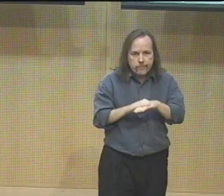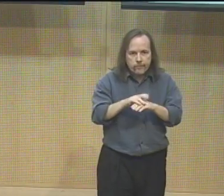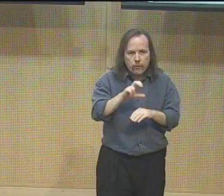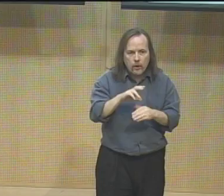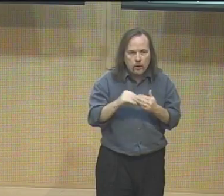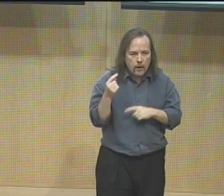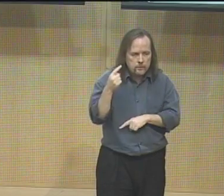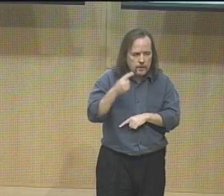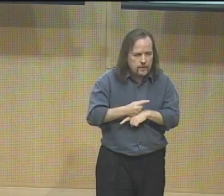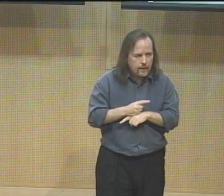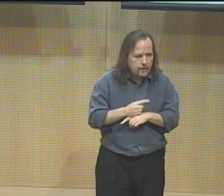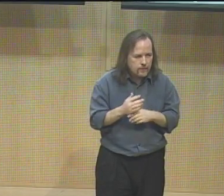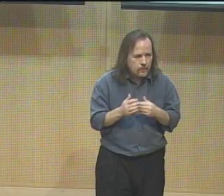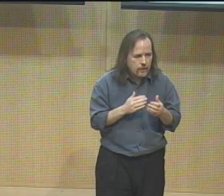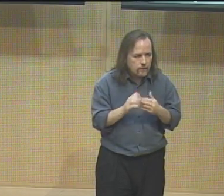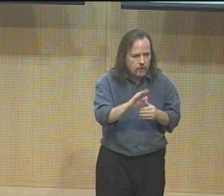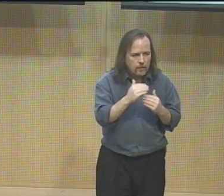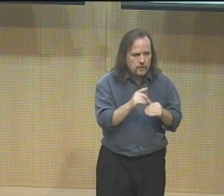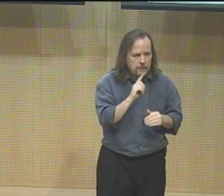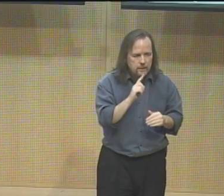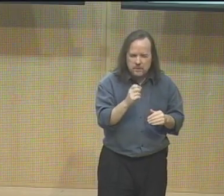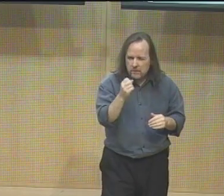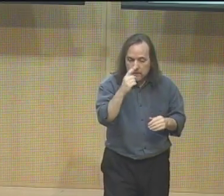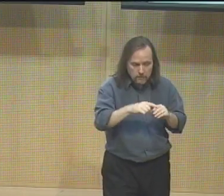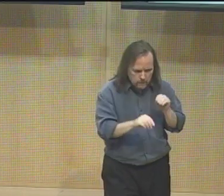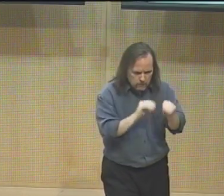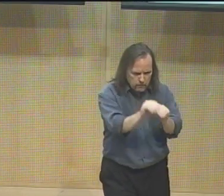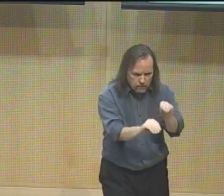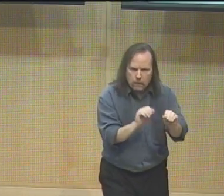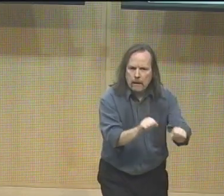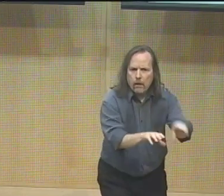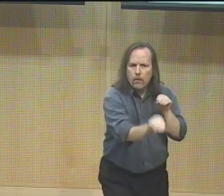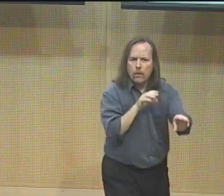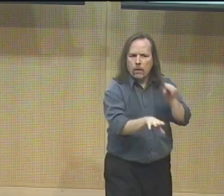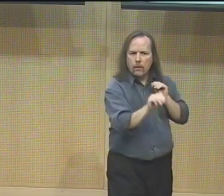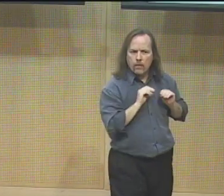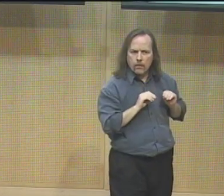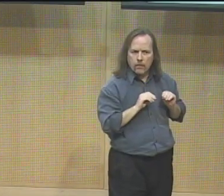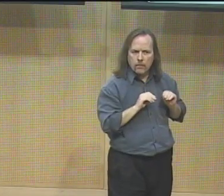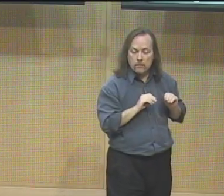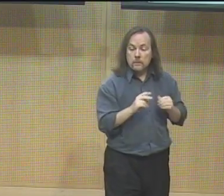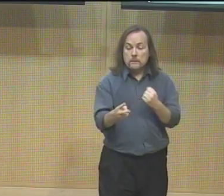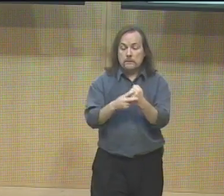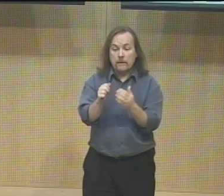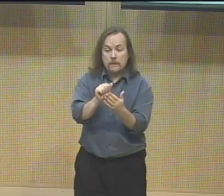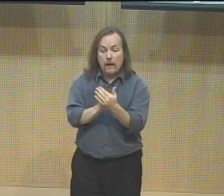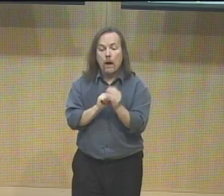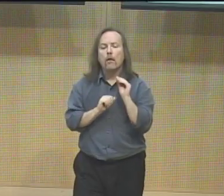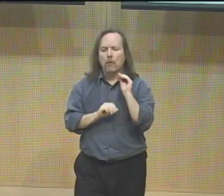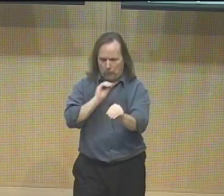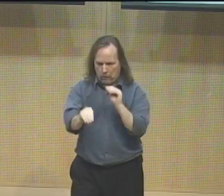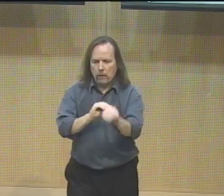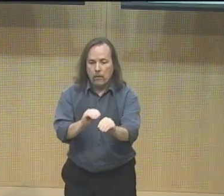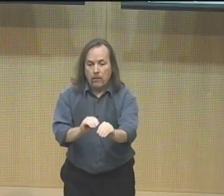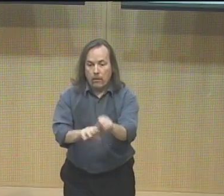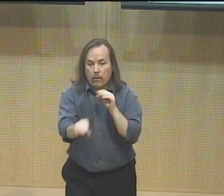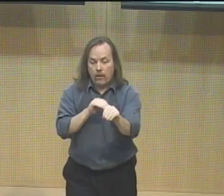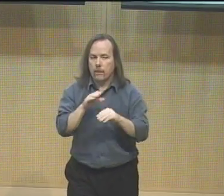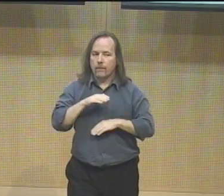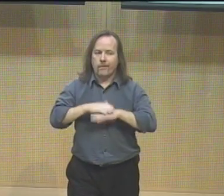smallest interest because the money is rather liquid. People can take it out at will. Savings accounts, they can take it